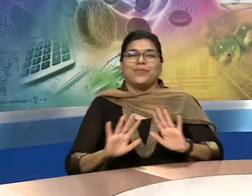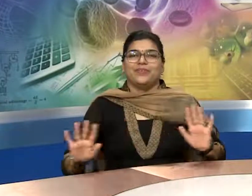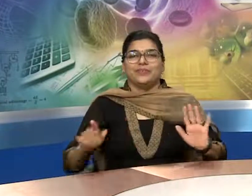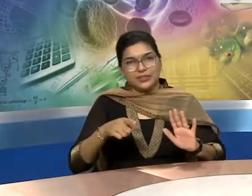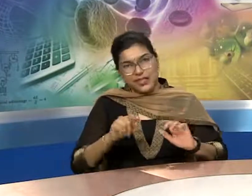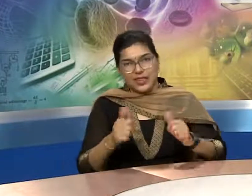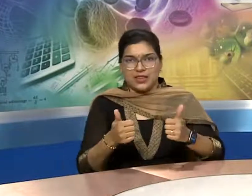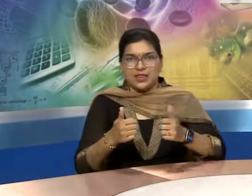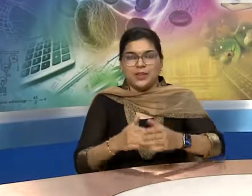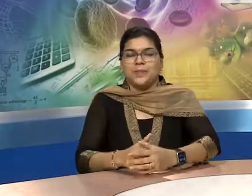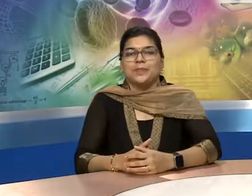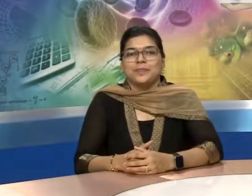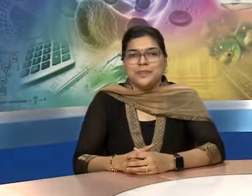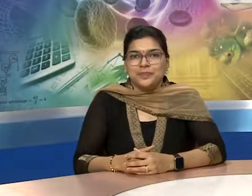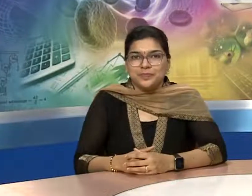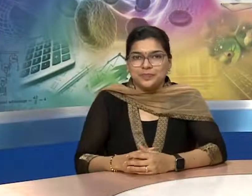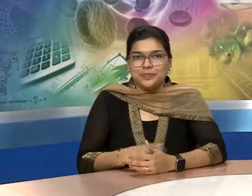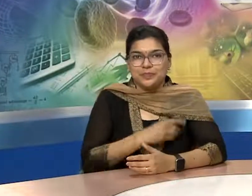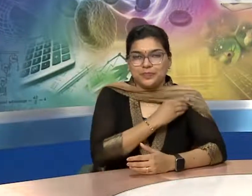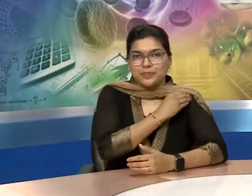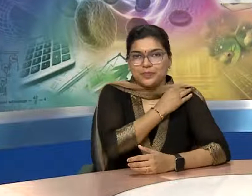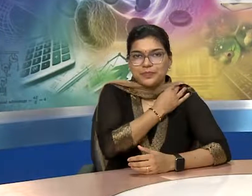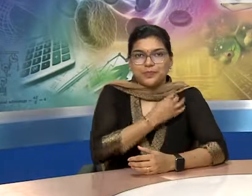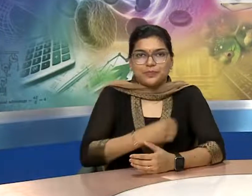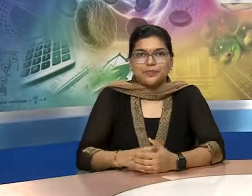etc. All these facilitate recreational reading.